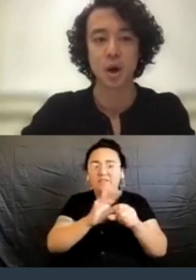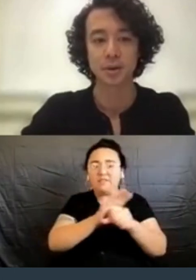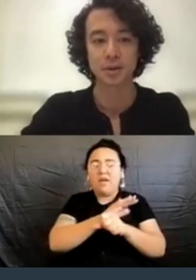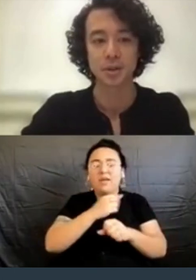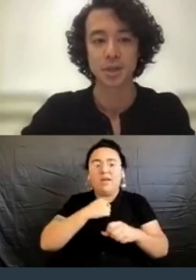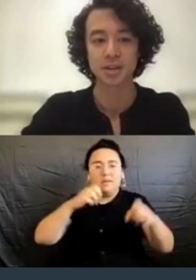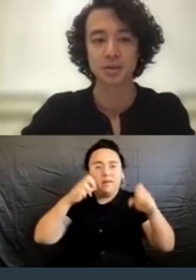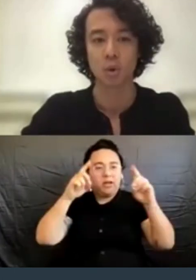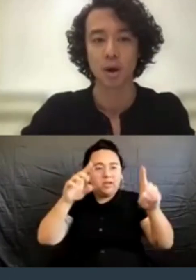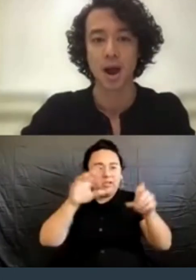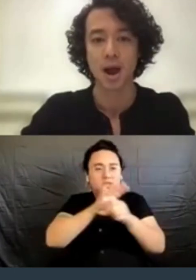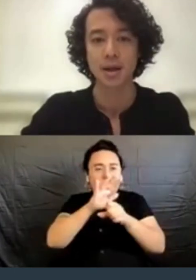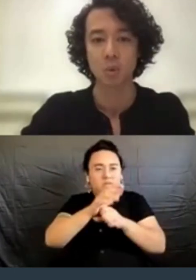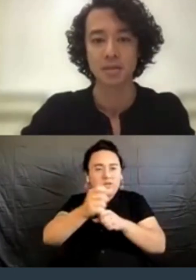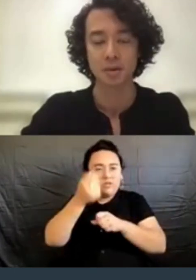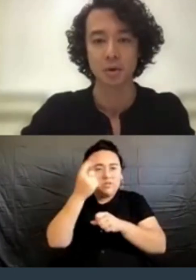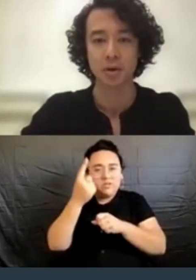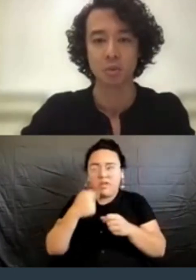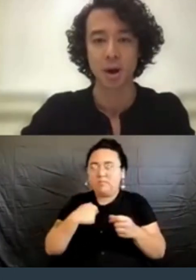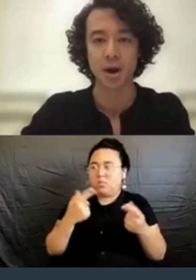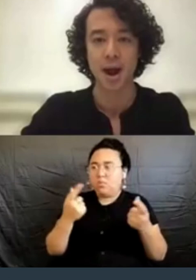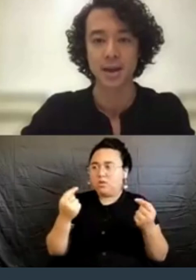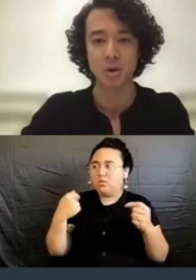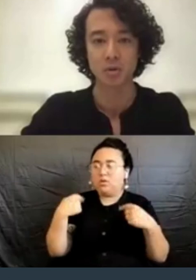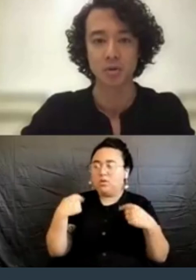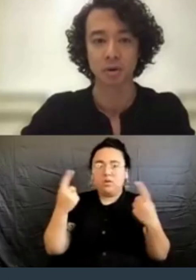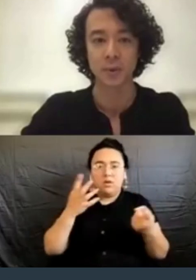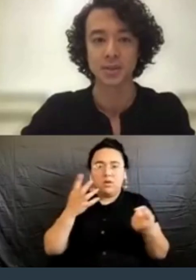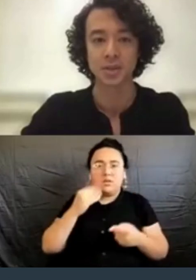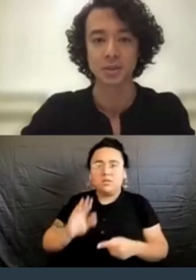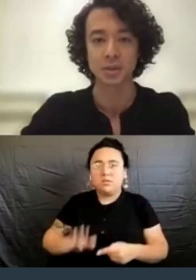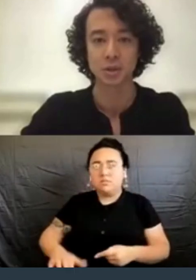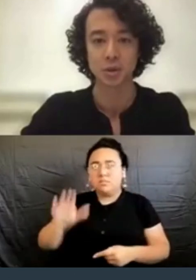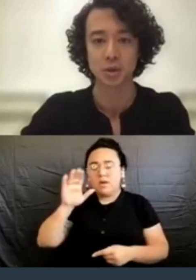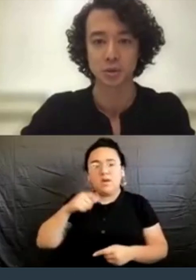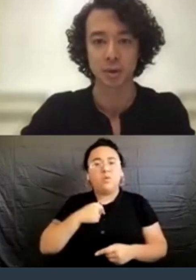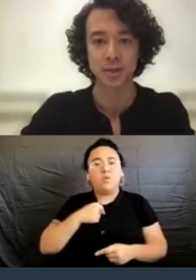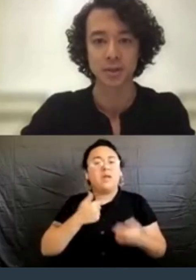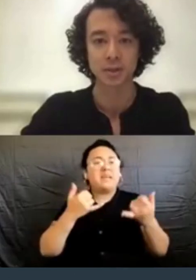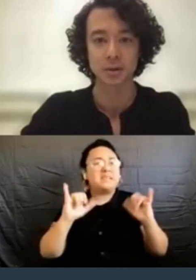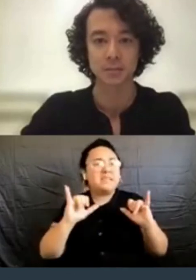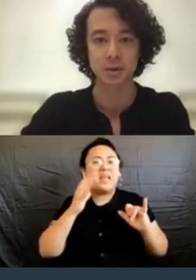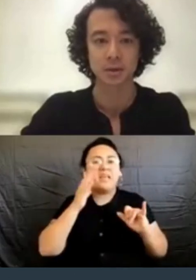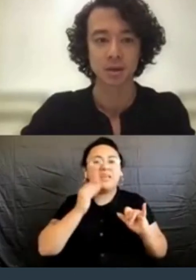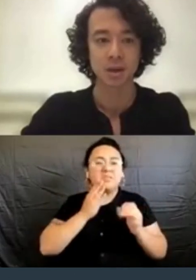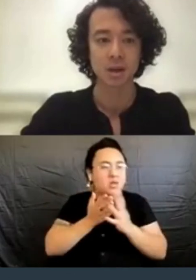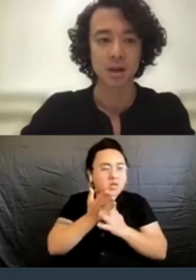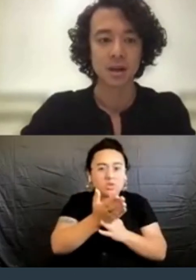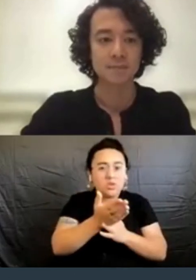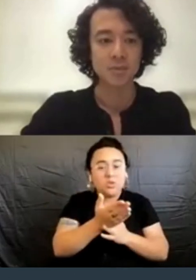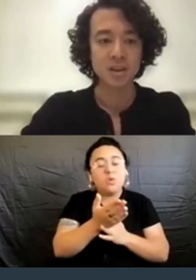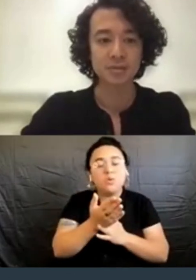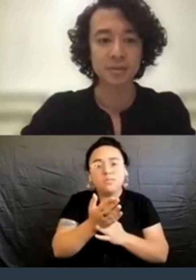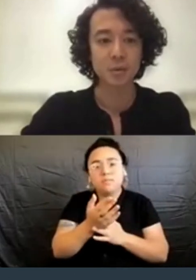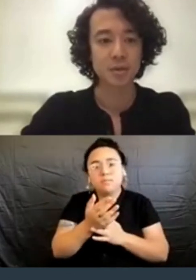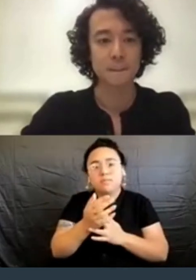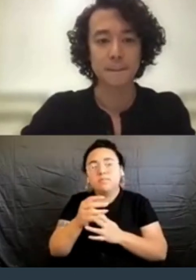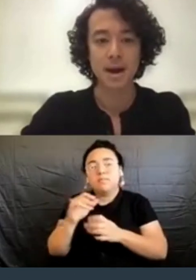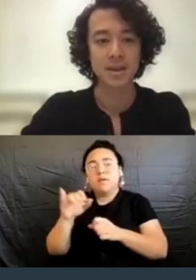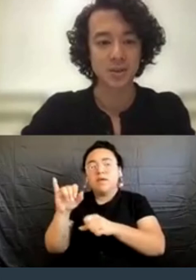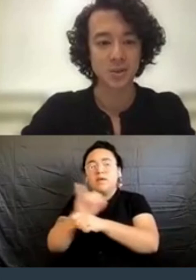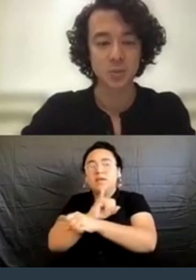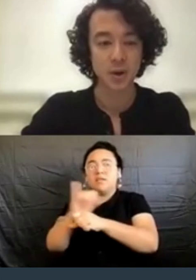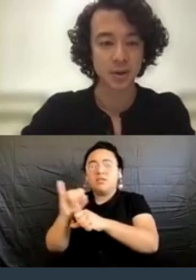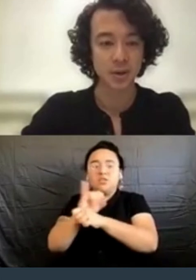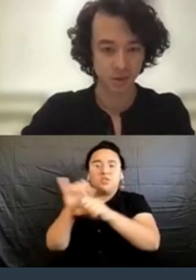to understand what I went through and what I go through is institutional racism. Even with